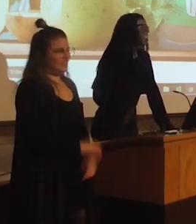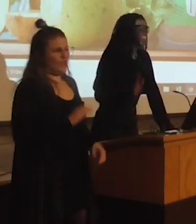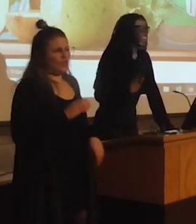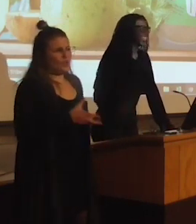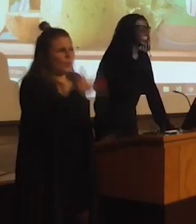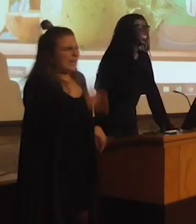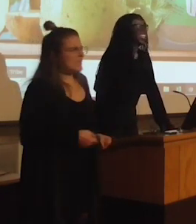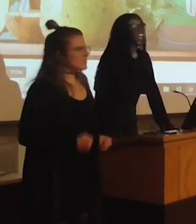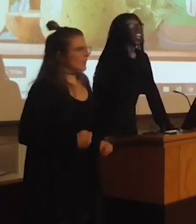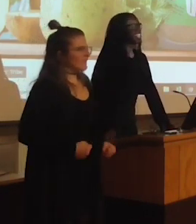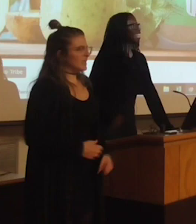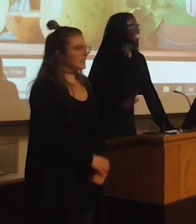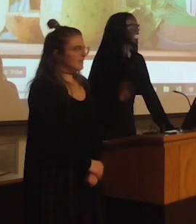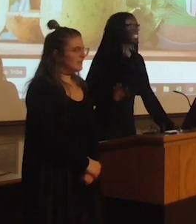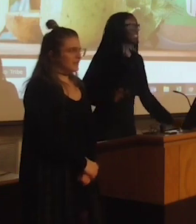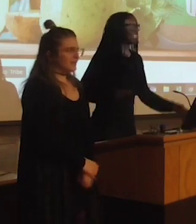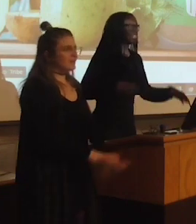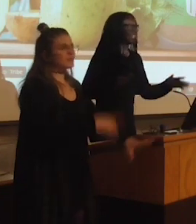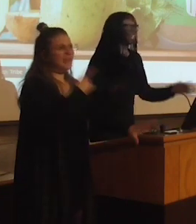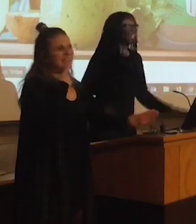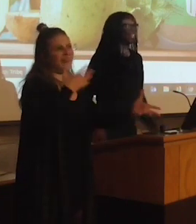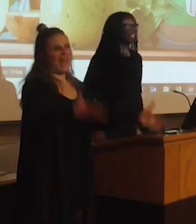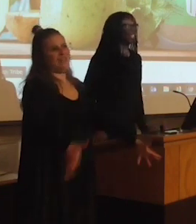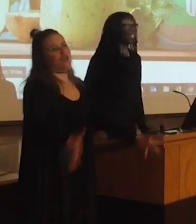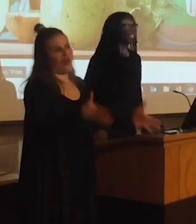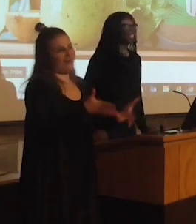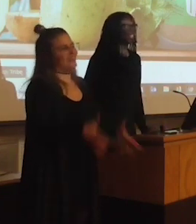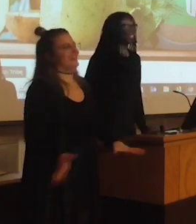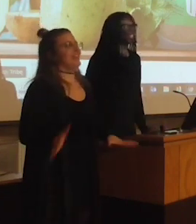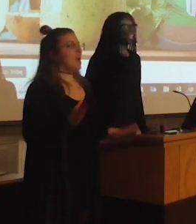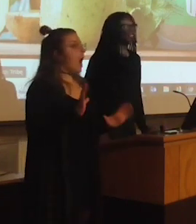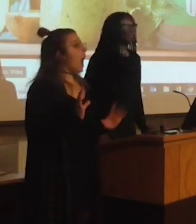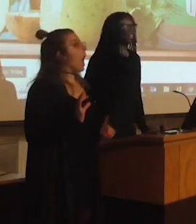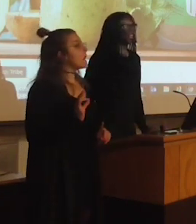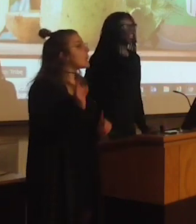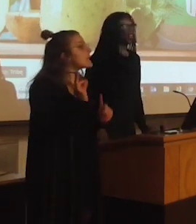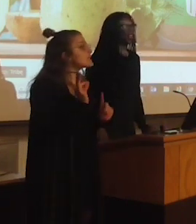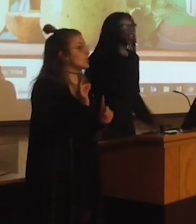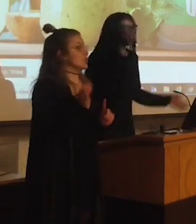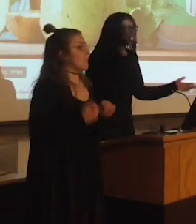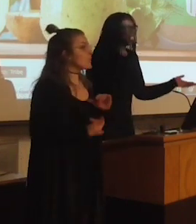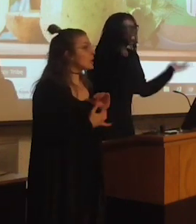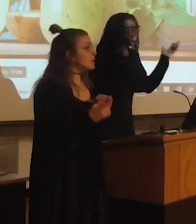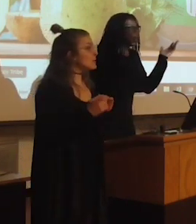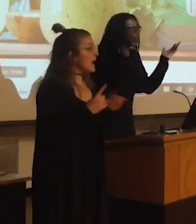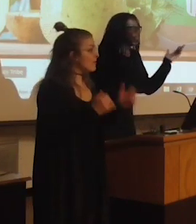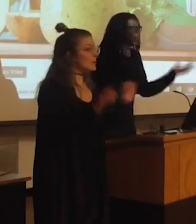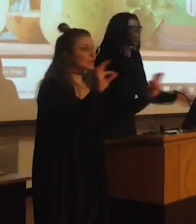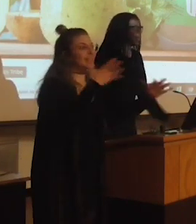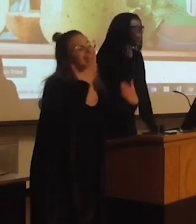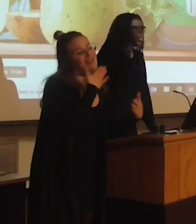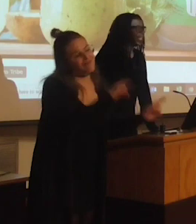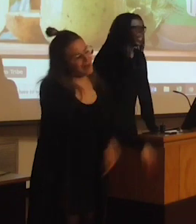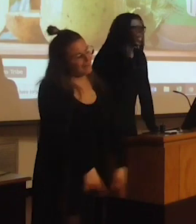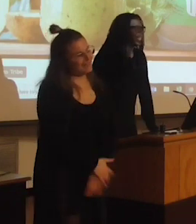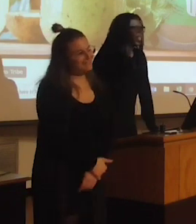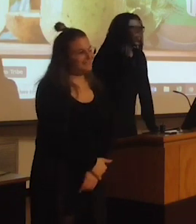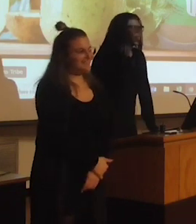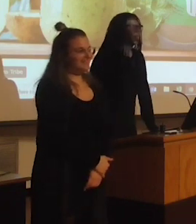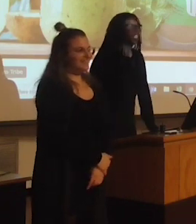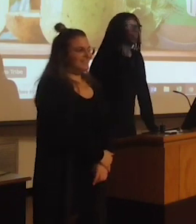Crickets. Like, well, okay. I said that's it. So unless there's it. Everybody's good. Thank you all for coming. I